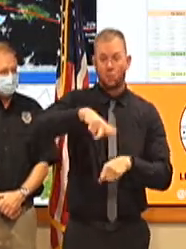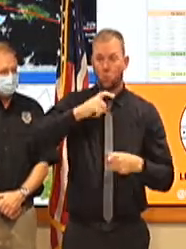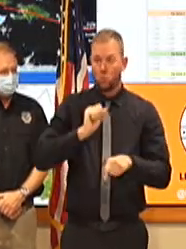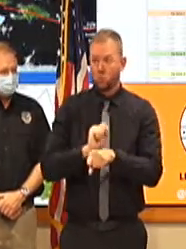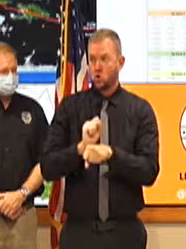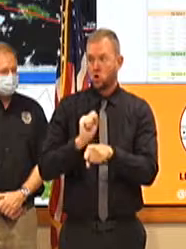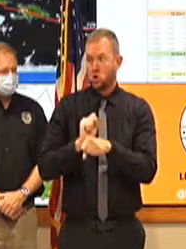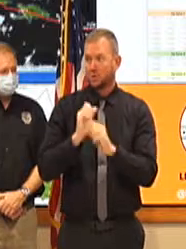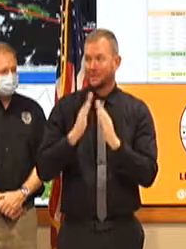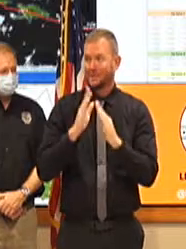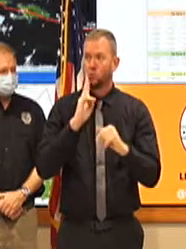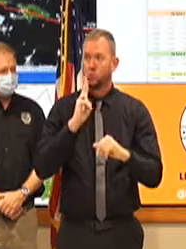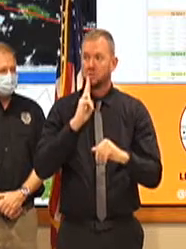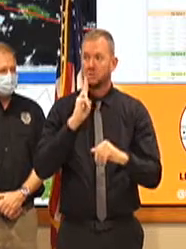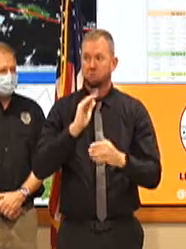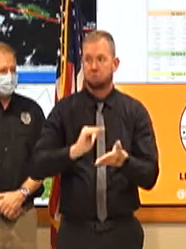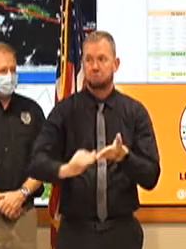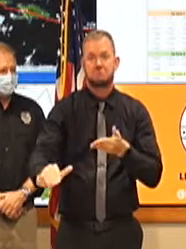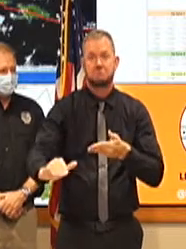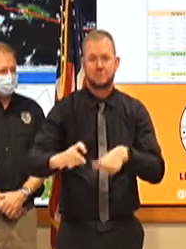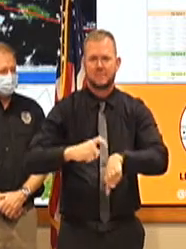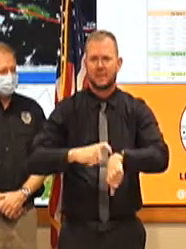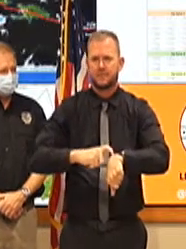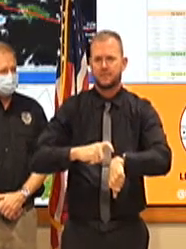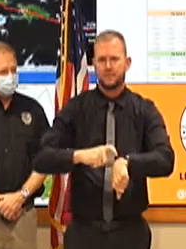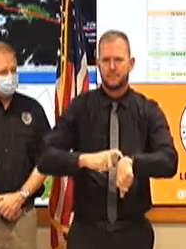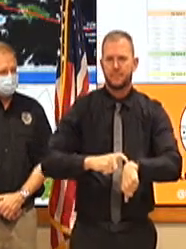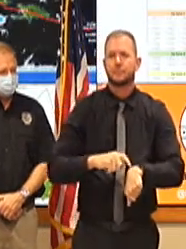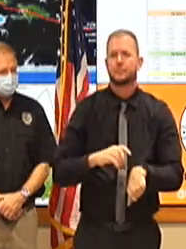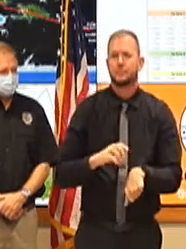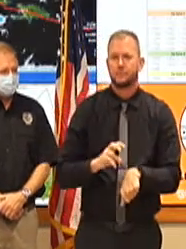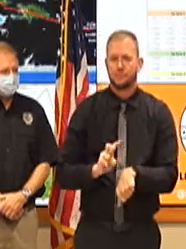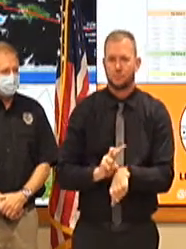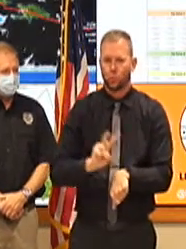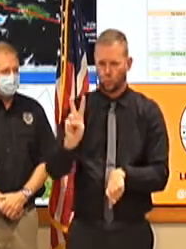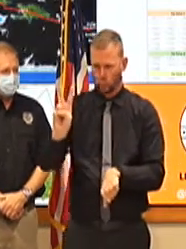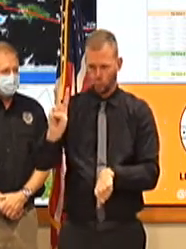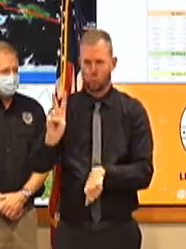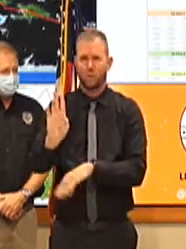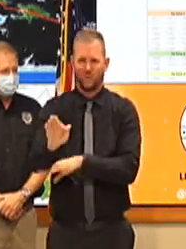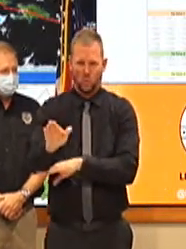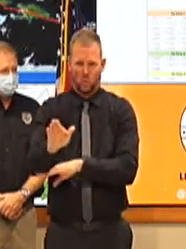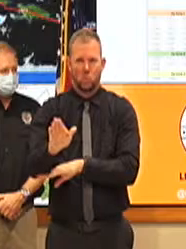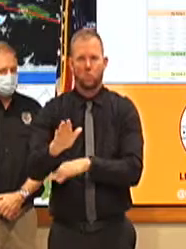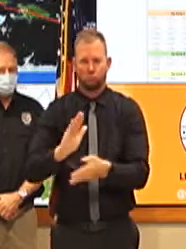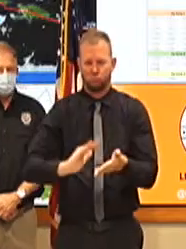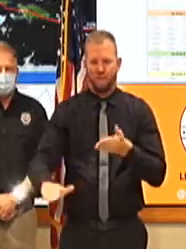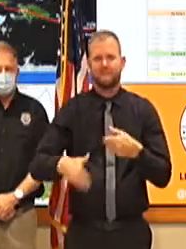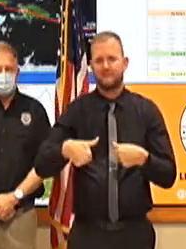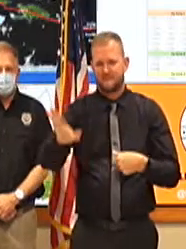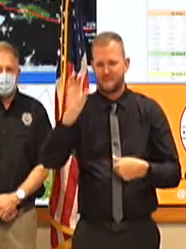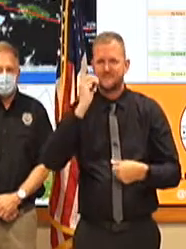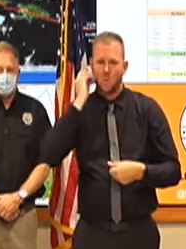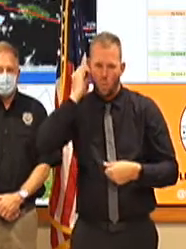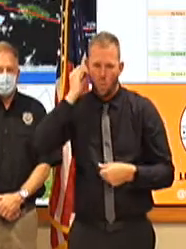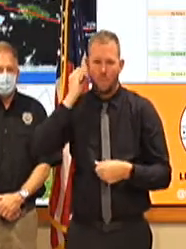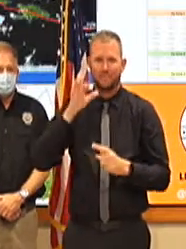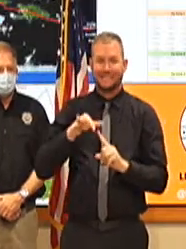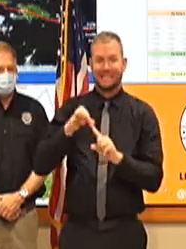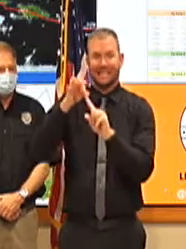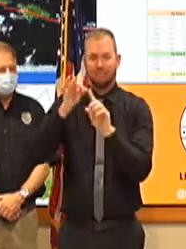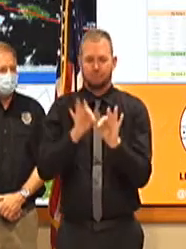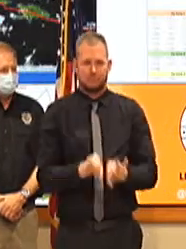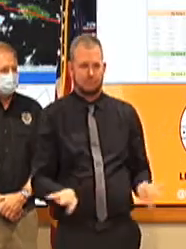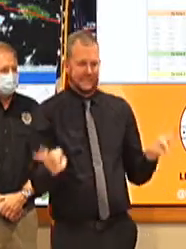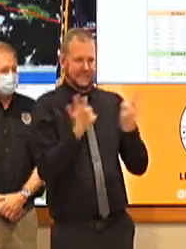the exception of our essential employees. So at 2 o'clock, we're going to wrap it up with the exception of